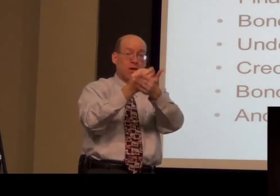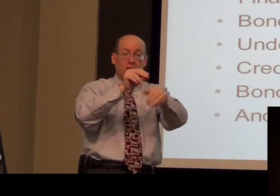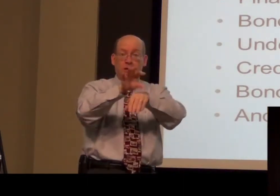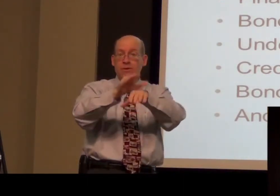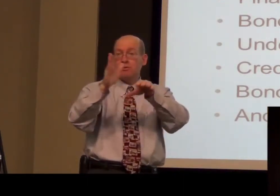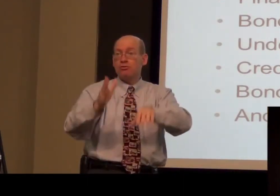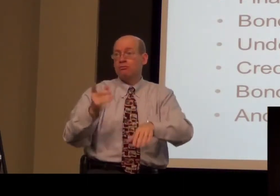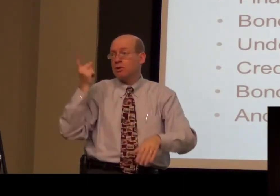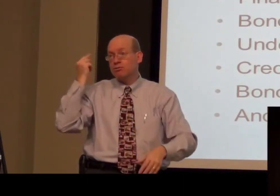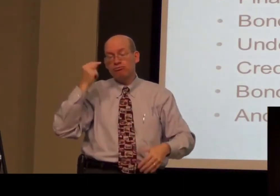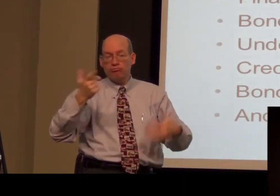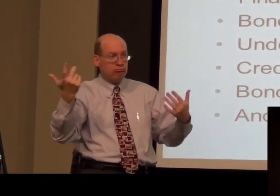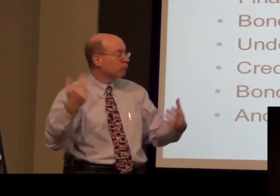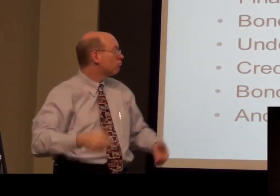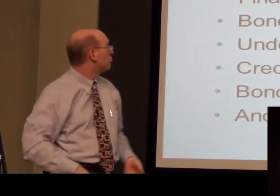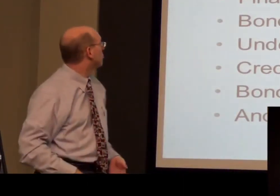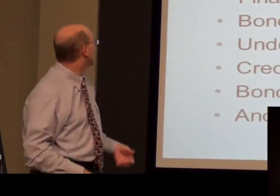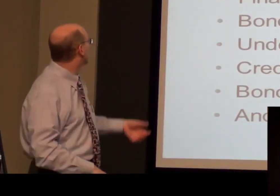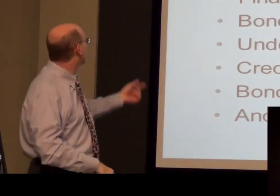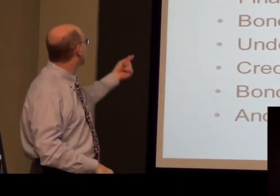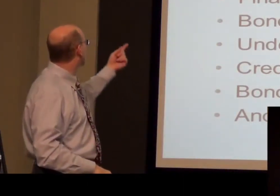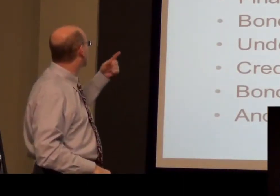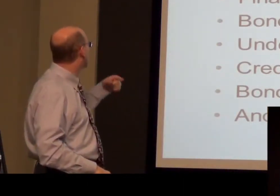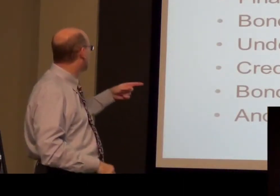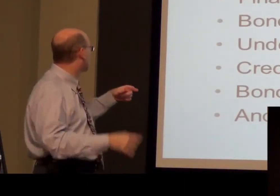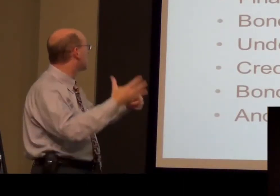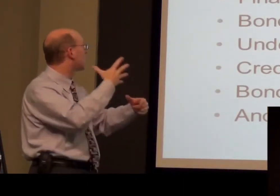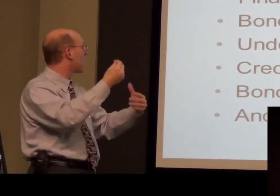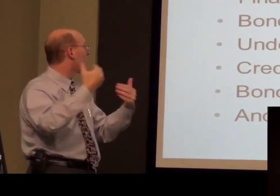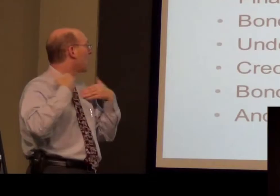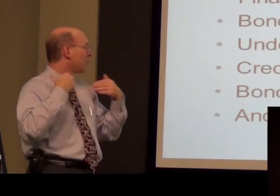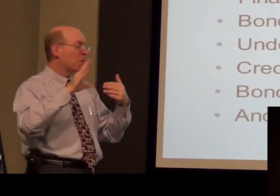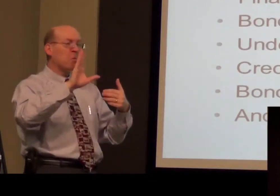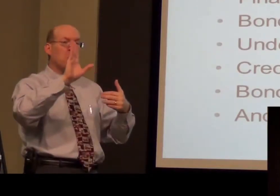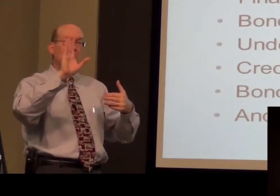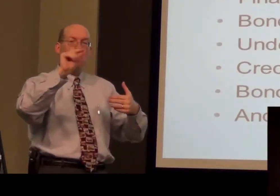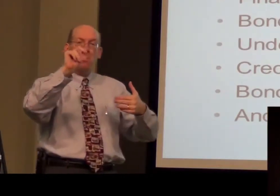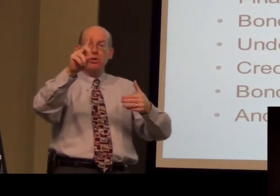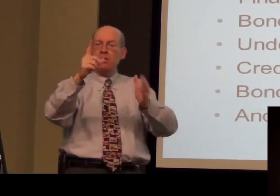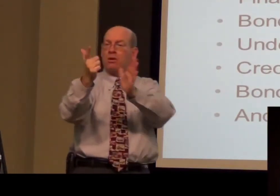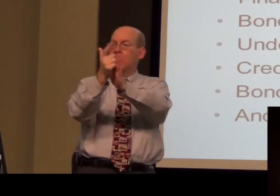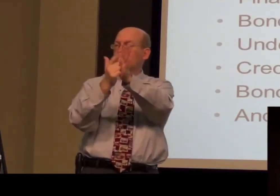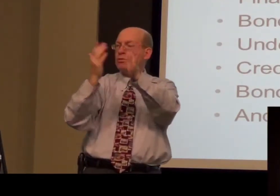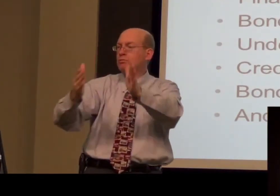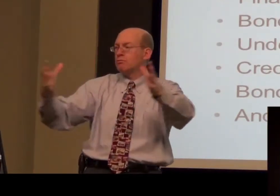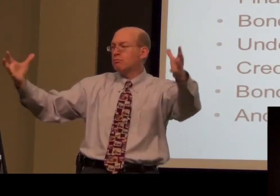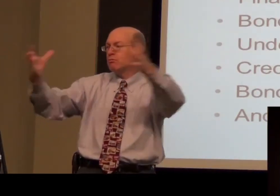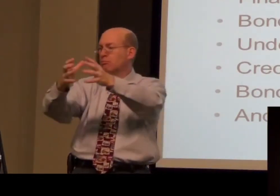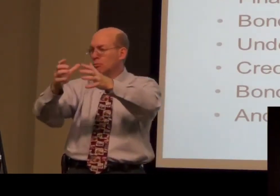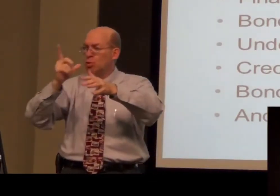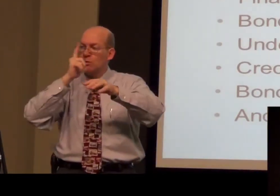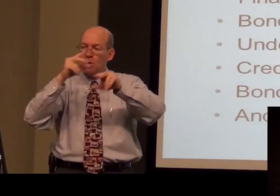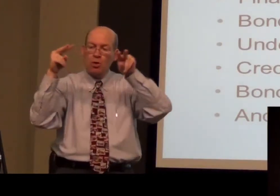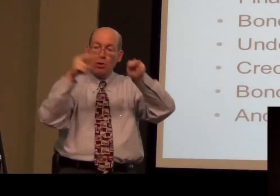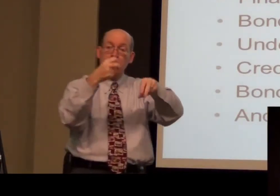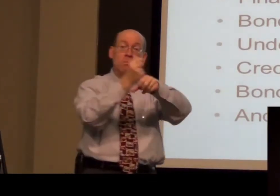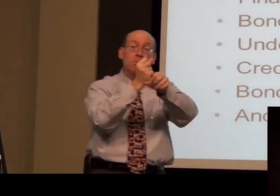and go ahead with applying for our bonds. And I don't think we would have really been able to do this without our financial